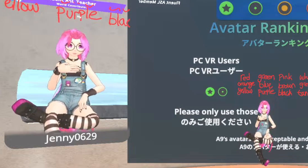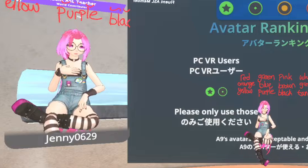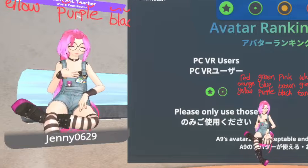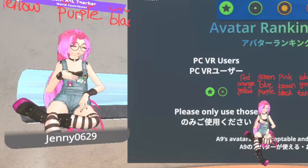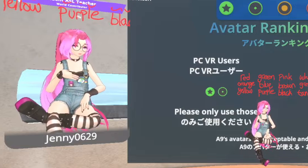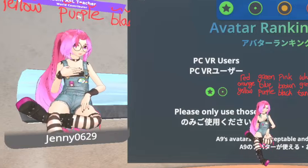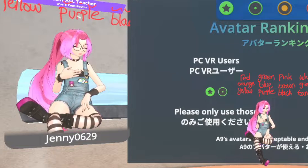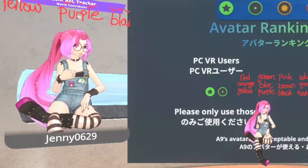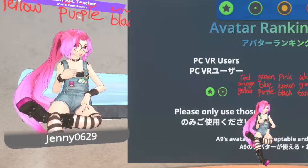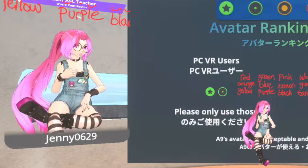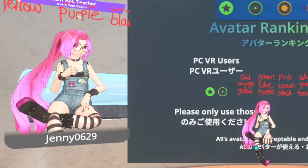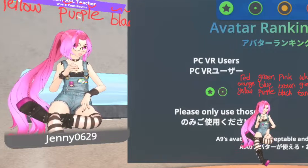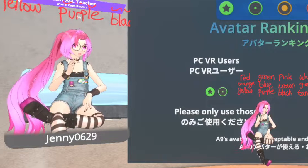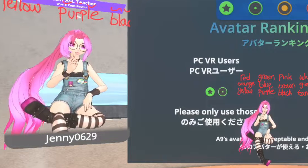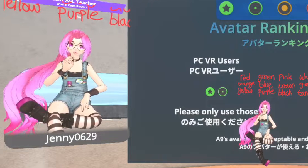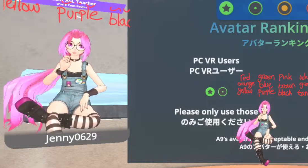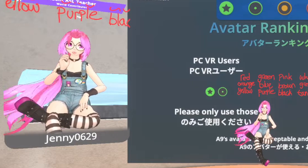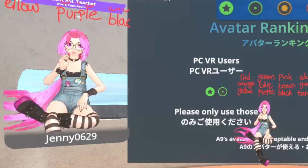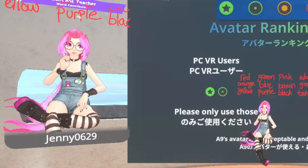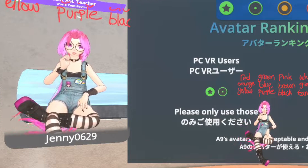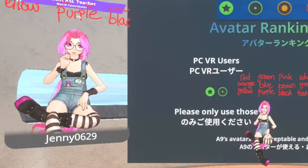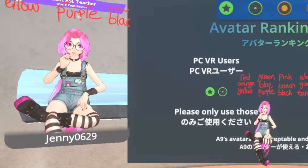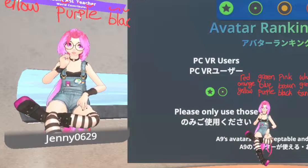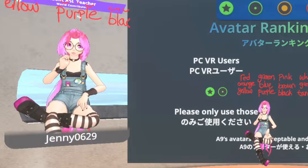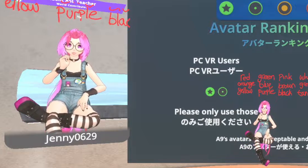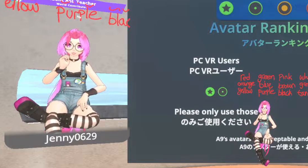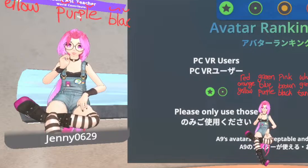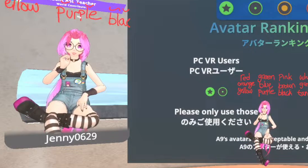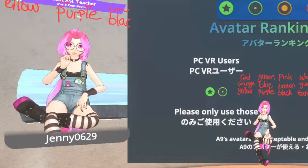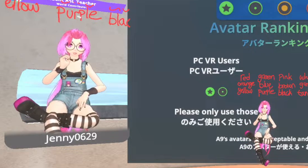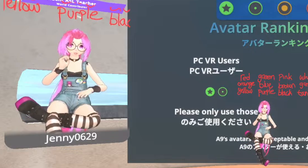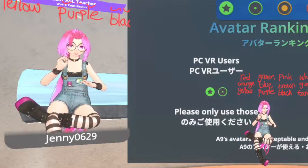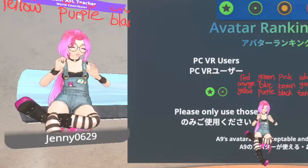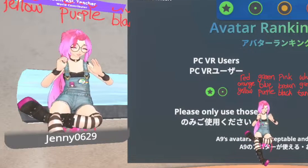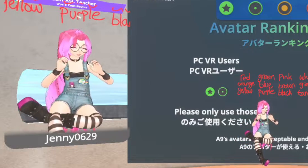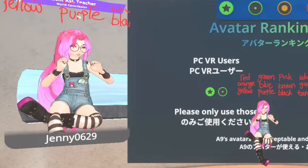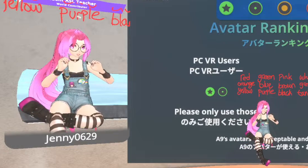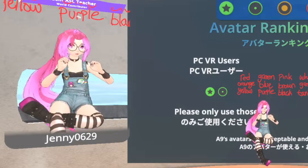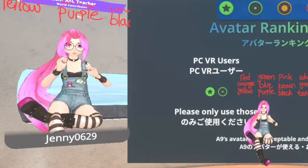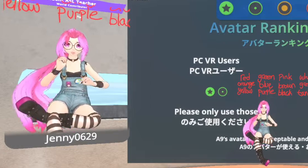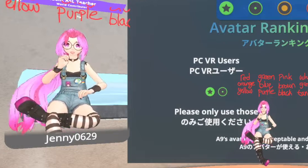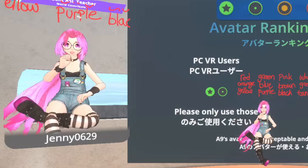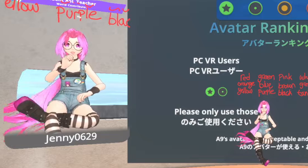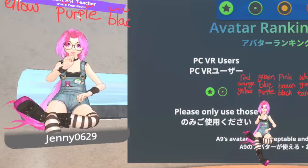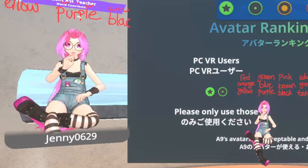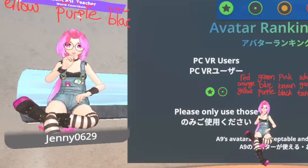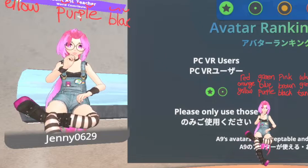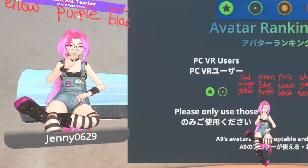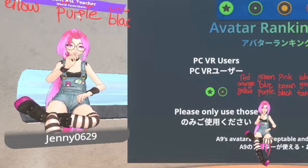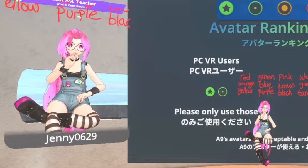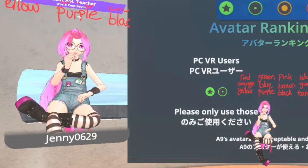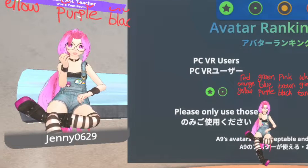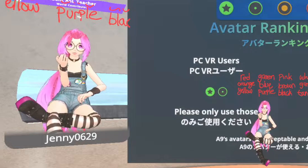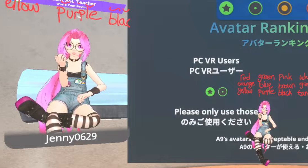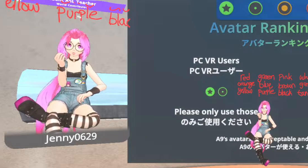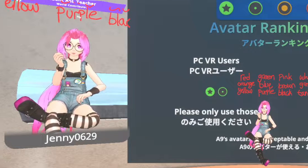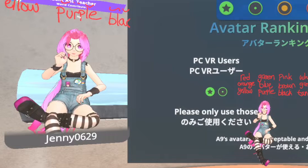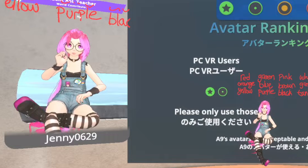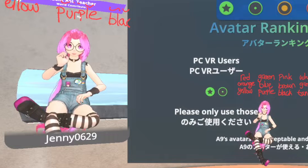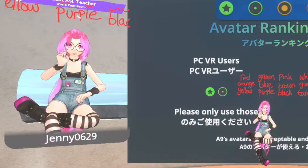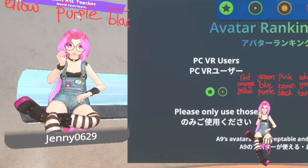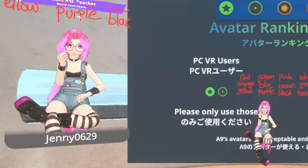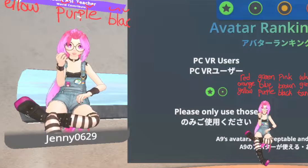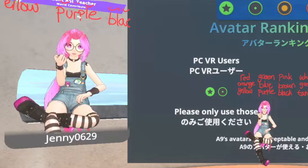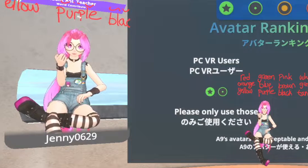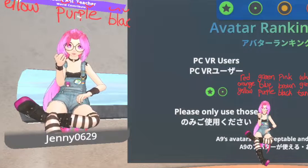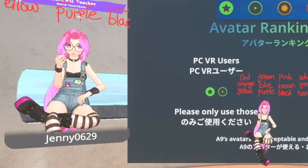outwards. Pull outwards. In real life, you're going to end on a Mamma Mia hand, which is what I call it, but it's actually called a flat O. But